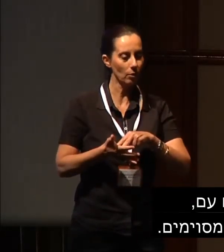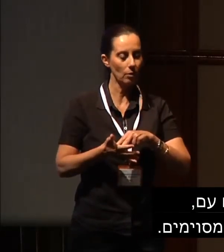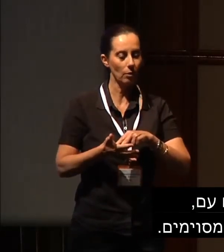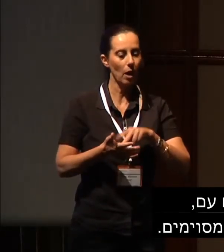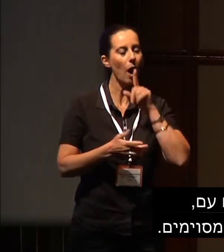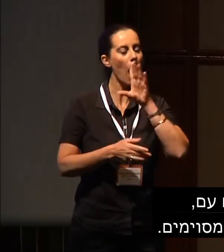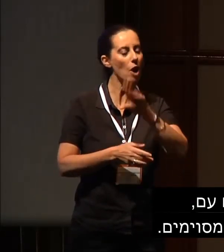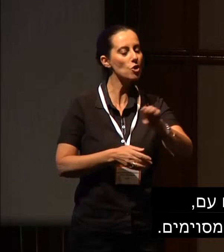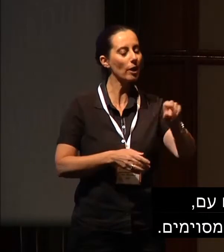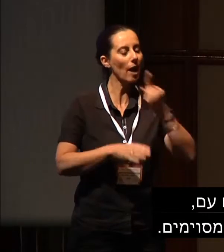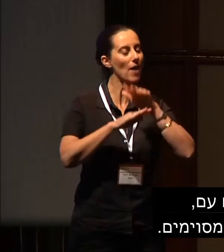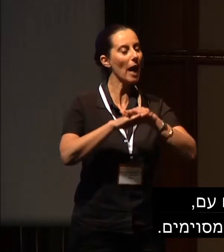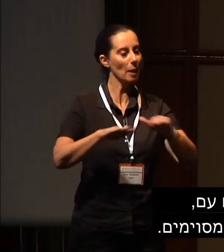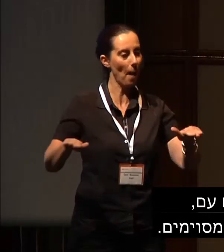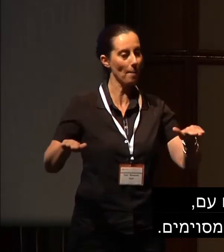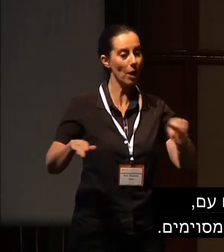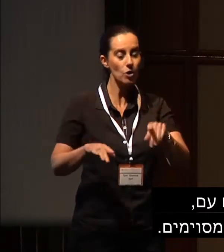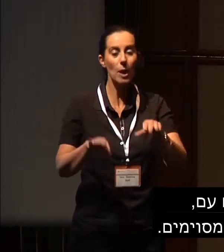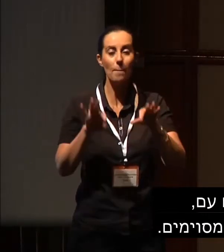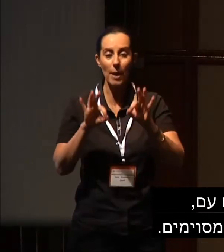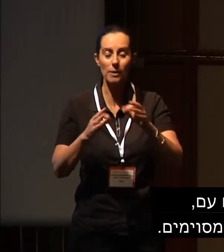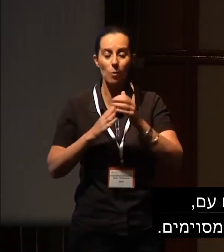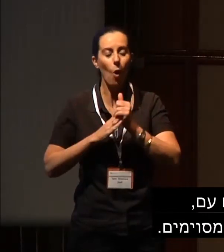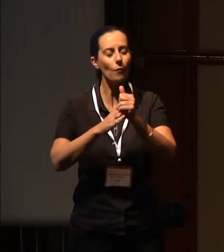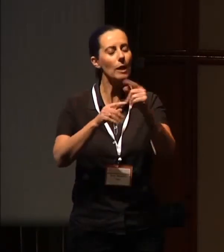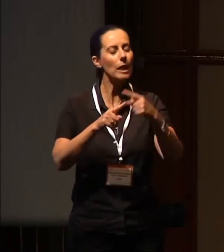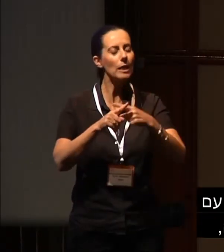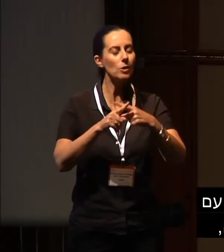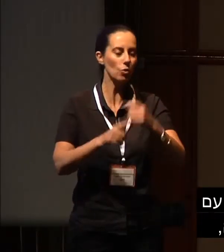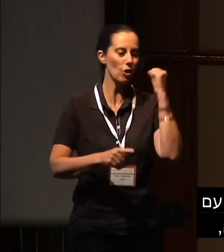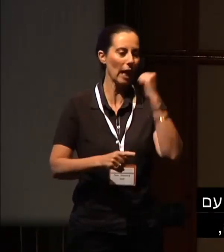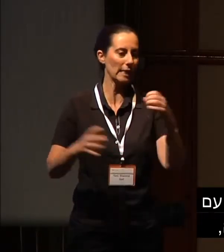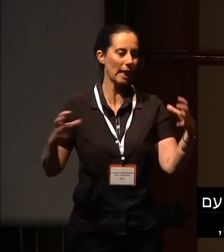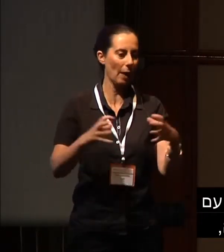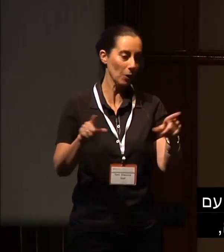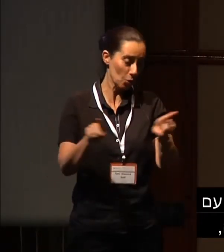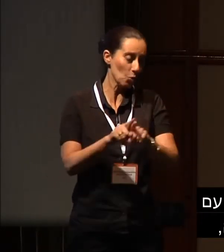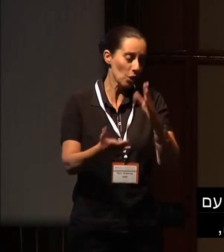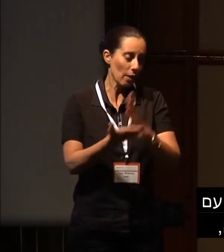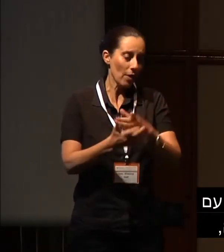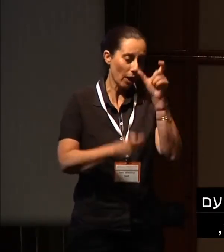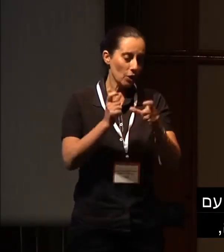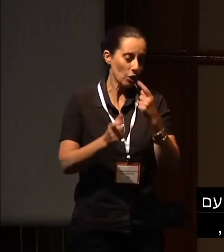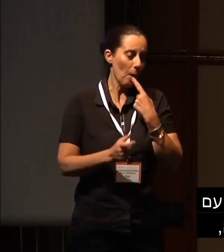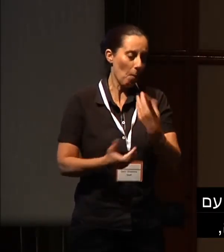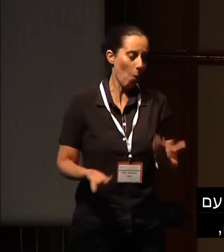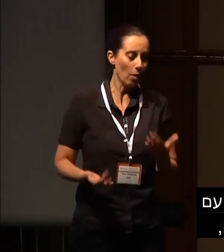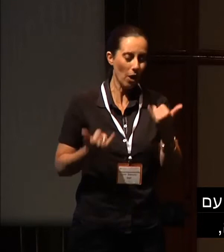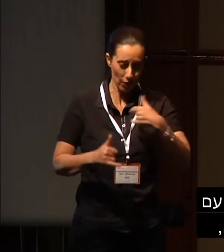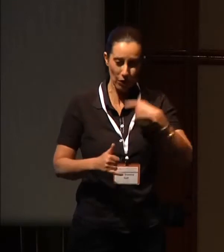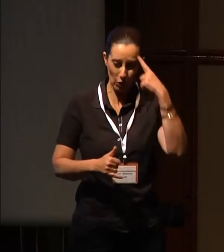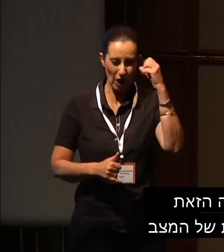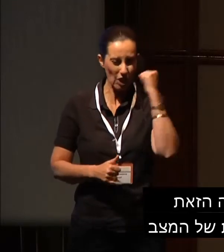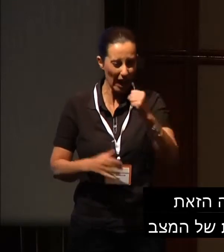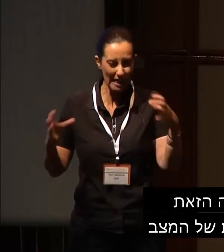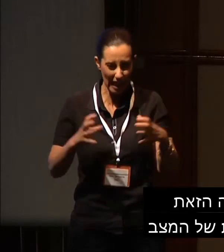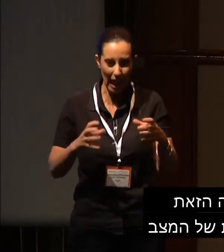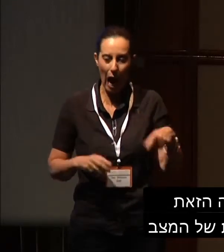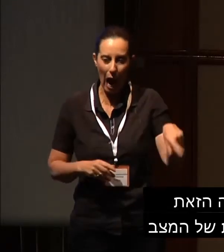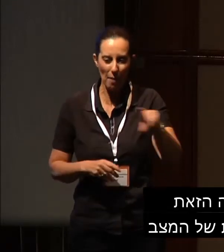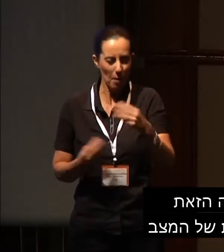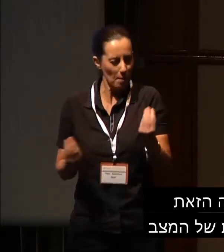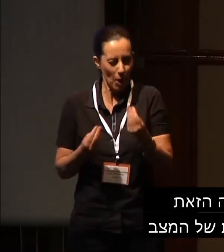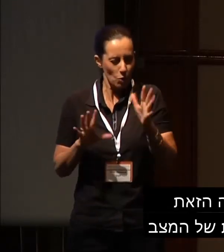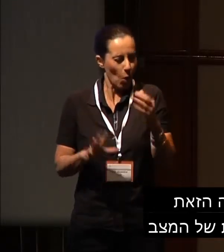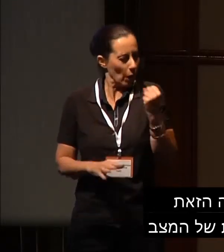a form of genocide, as was mentioned by certain authors. Now, I know that genocide is obviously a big word, but the whole